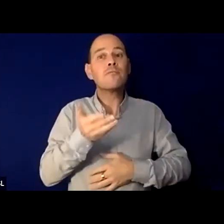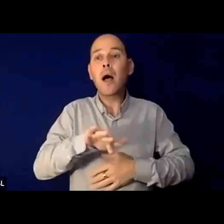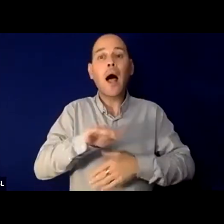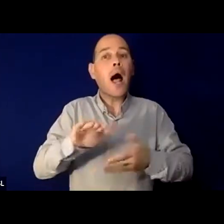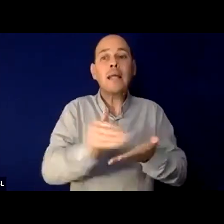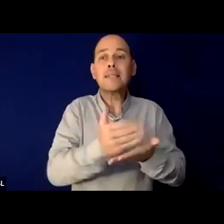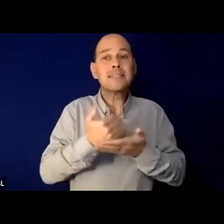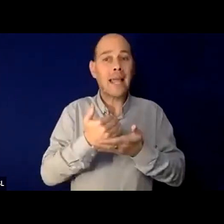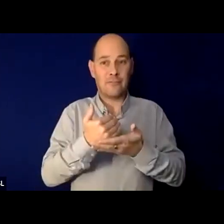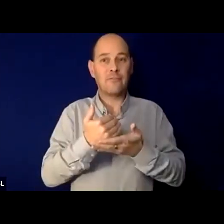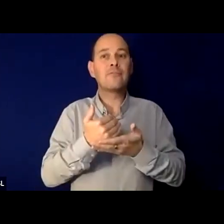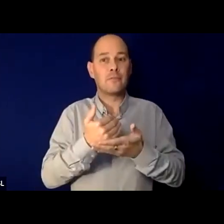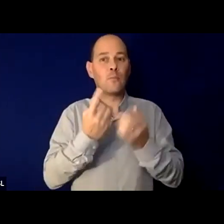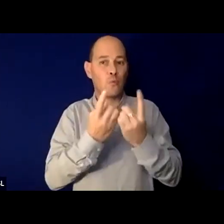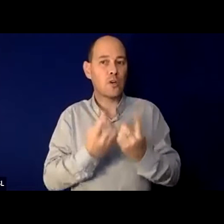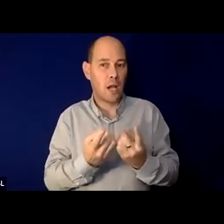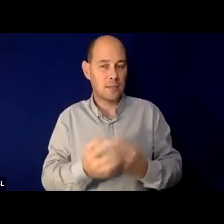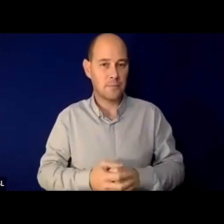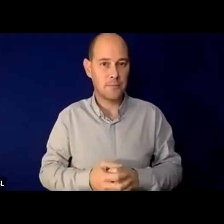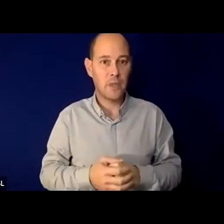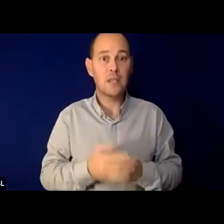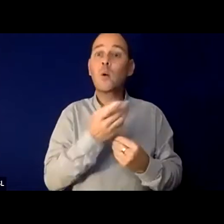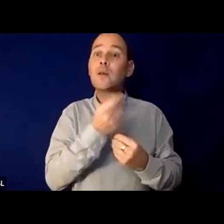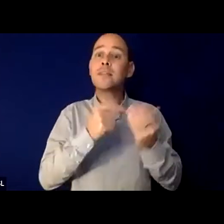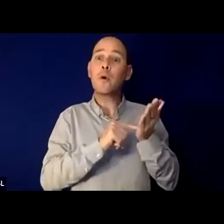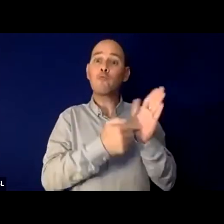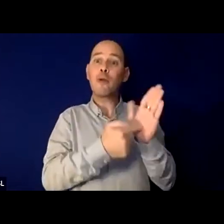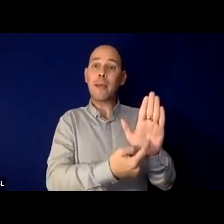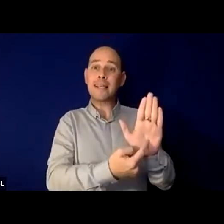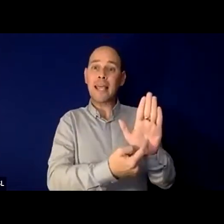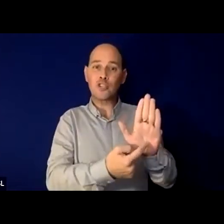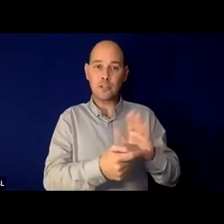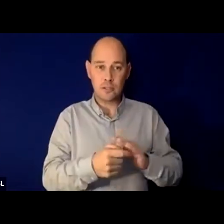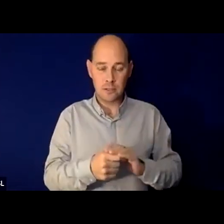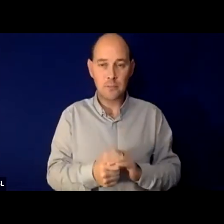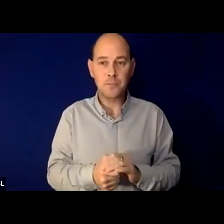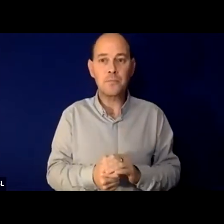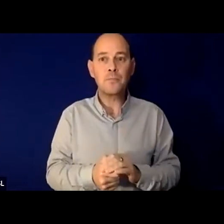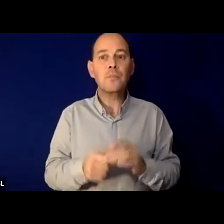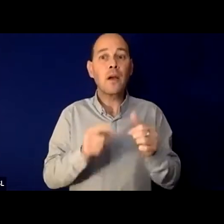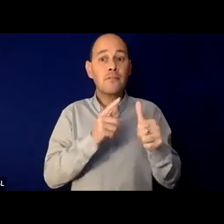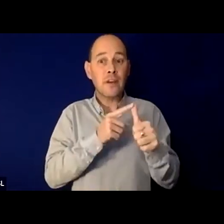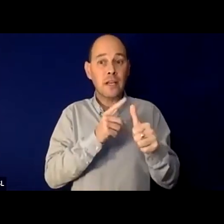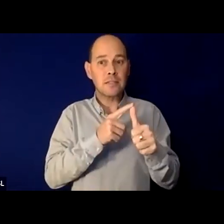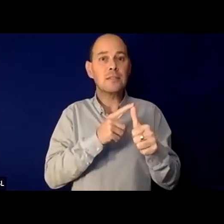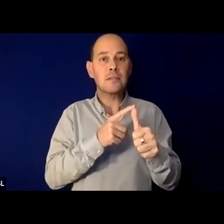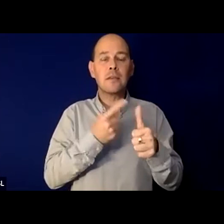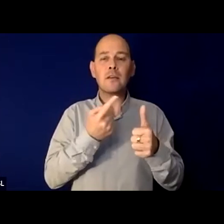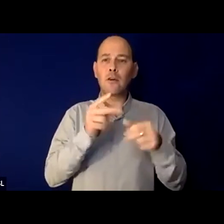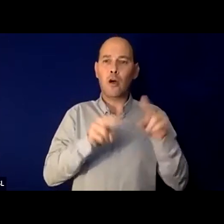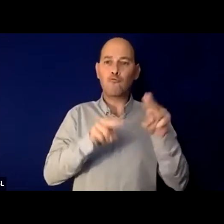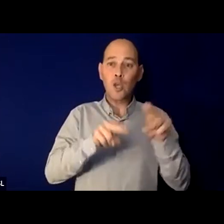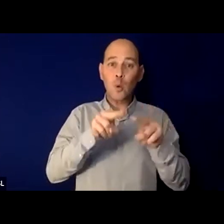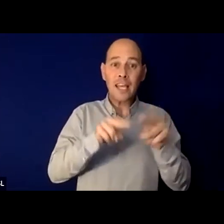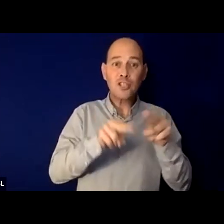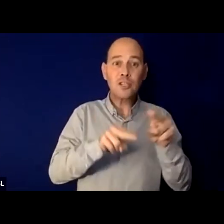we come up in the report with a number of recommendations for further thought around, firstly, regulation and disincentives